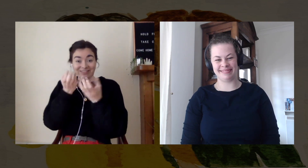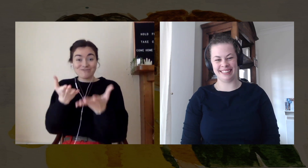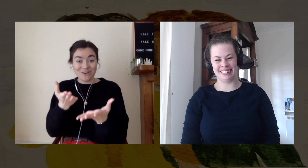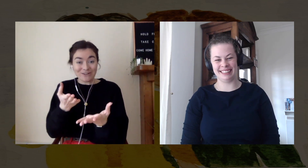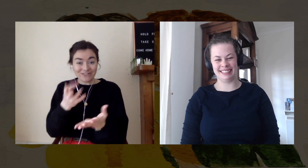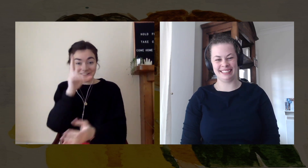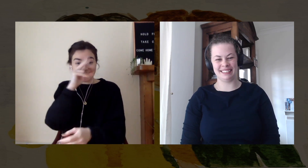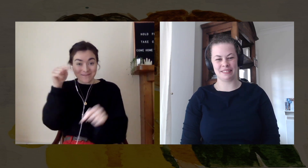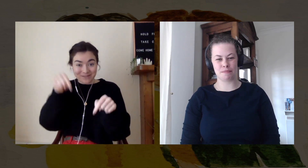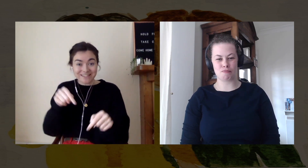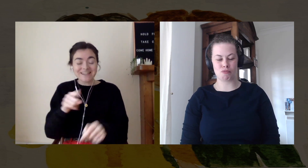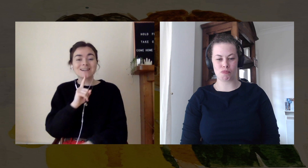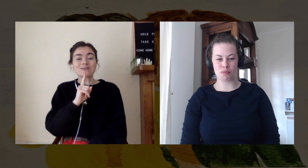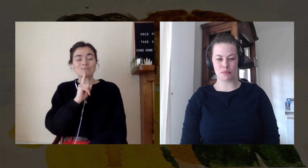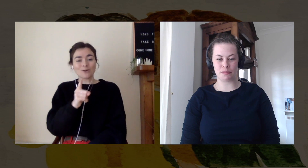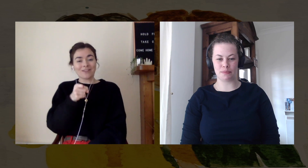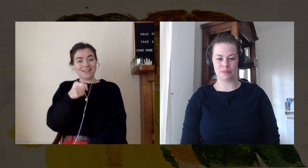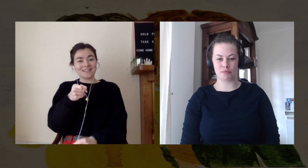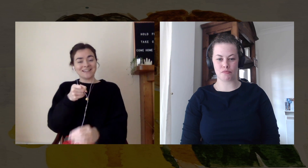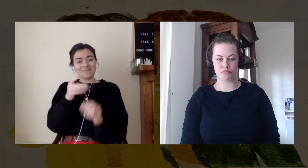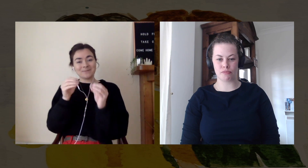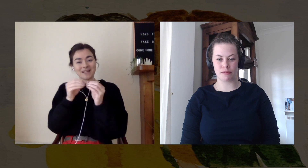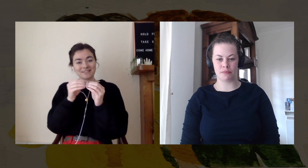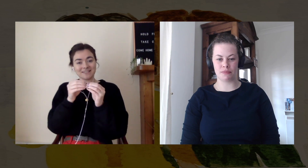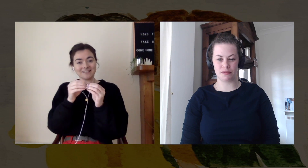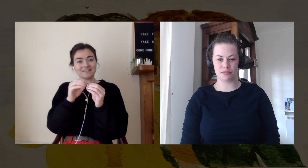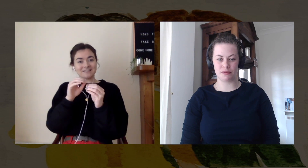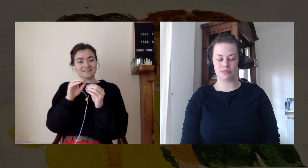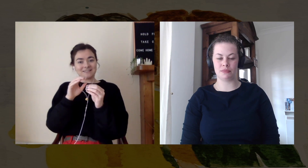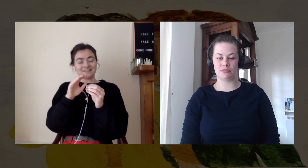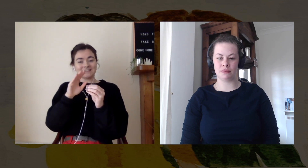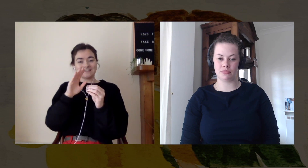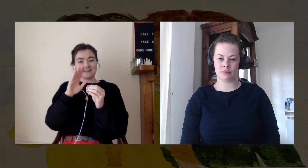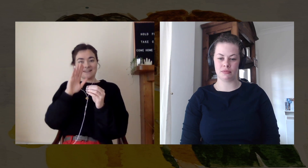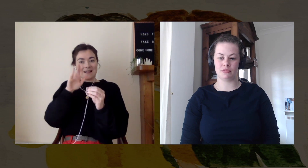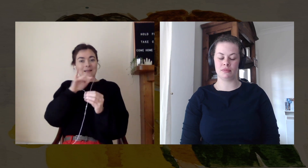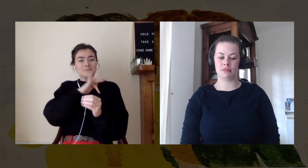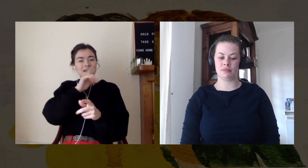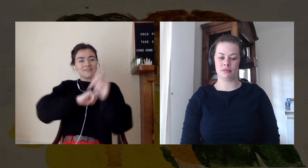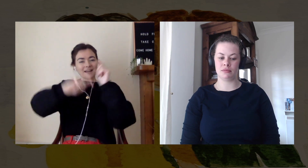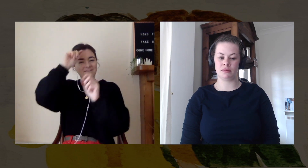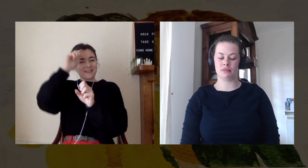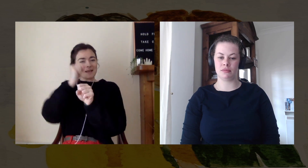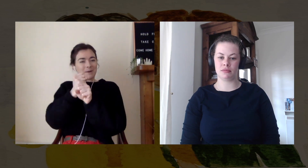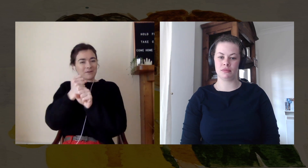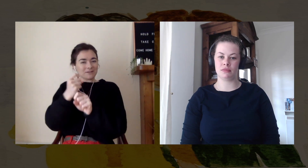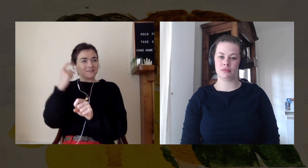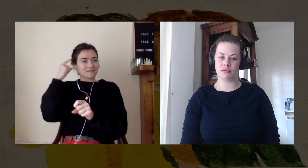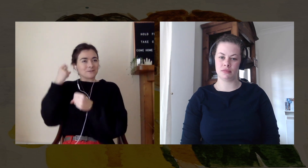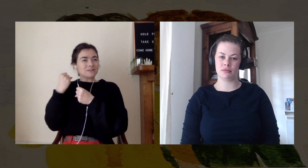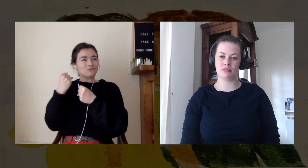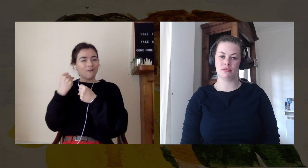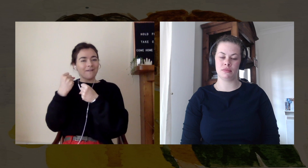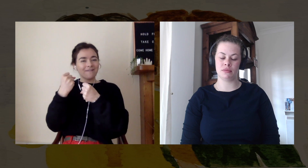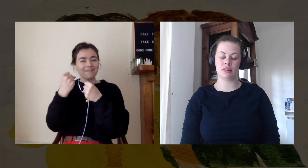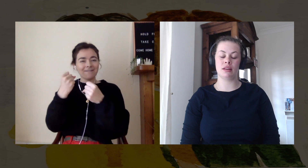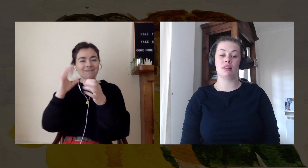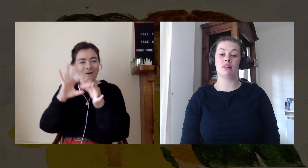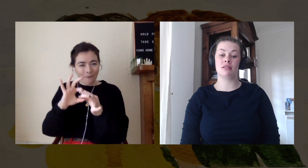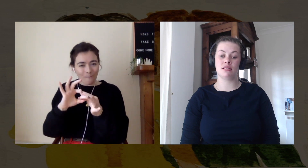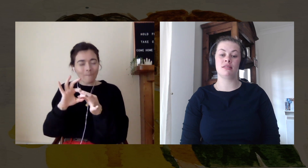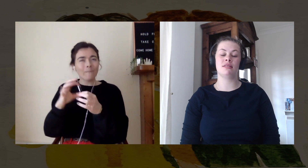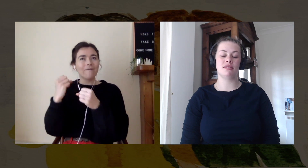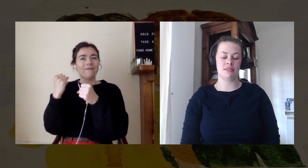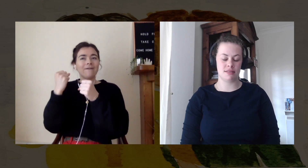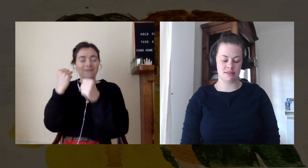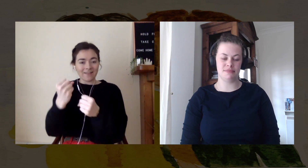their drive home, if they like, until they get out of the car, and then it's kind of left. Yeah. So. I know any